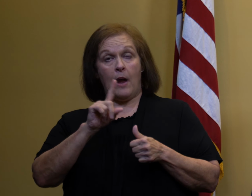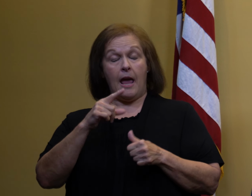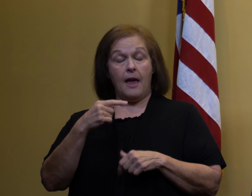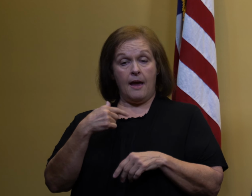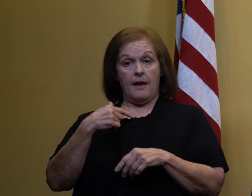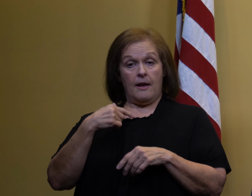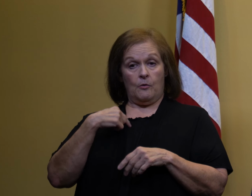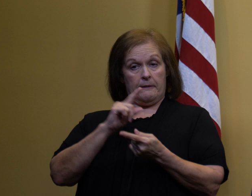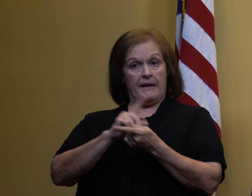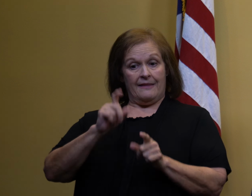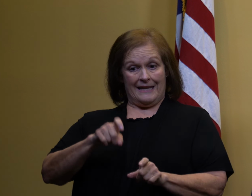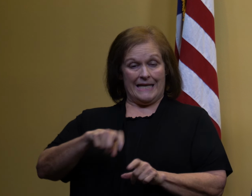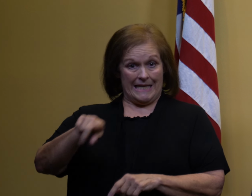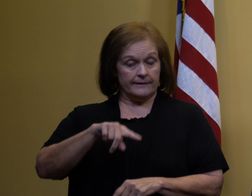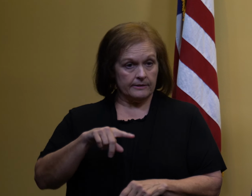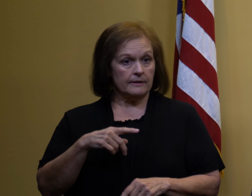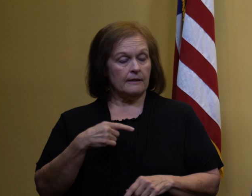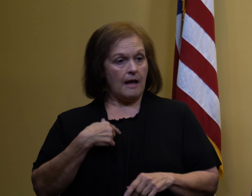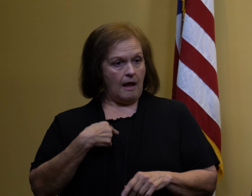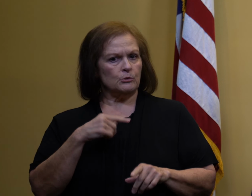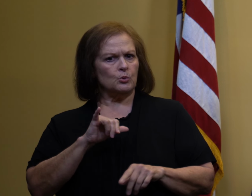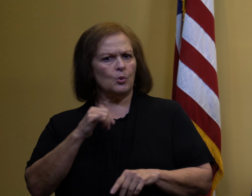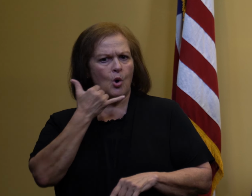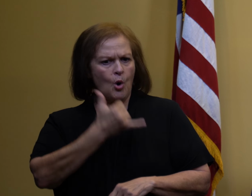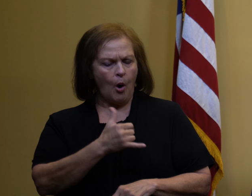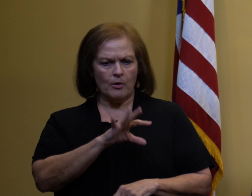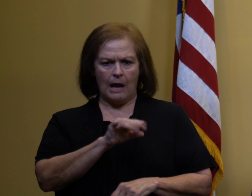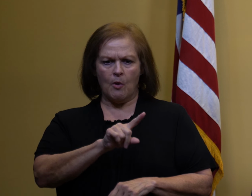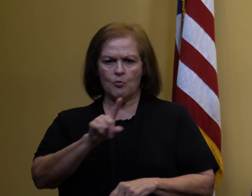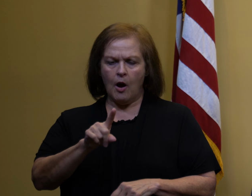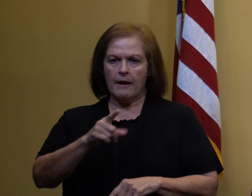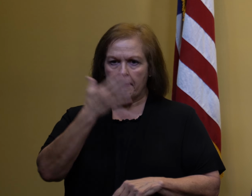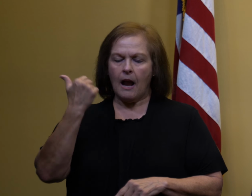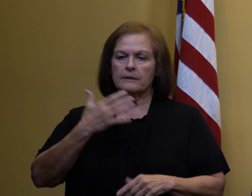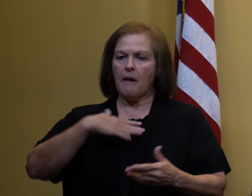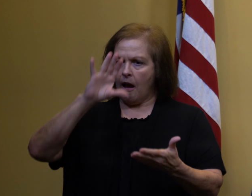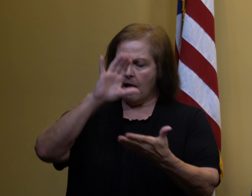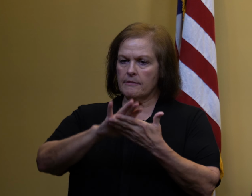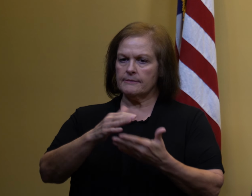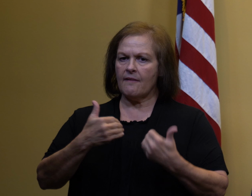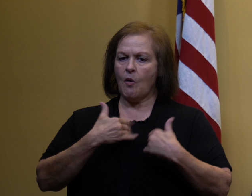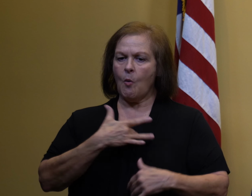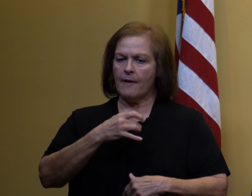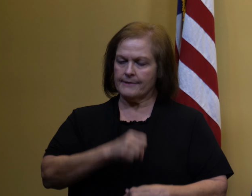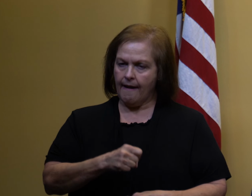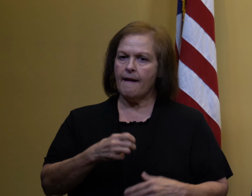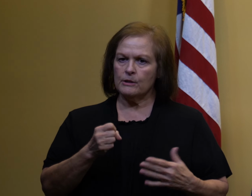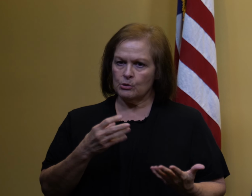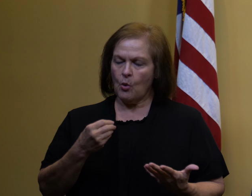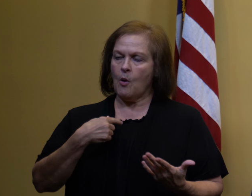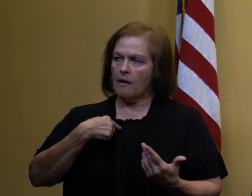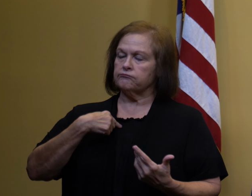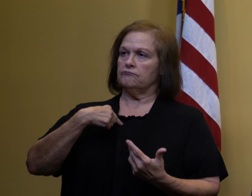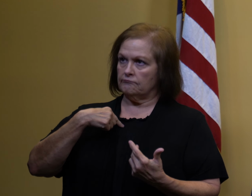call 911 to come to my home because my husband had a heart attack. And so again, just reminded about